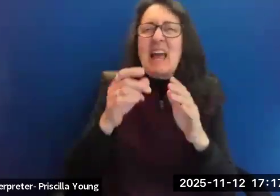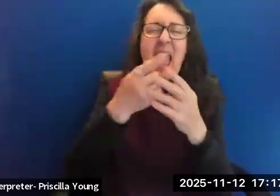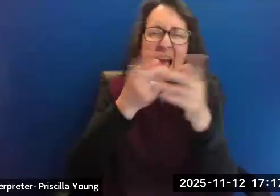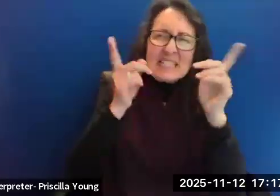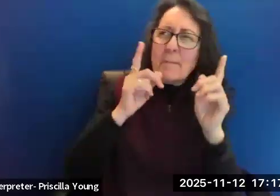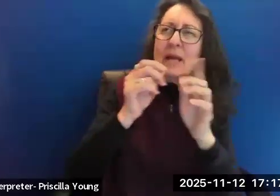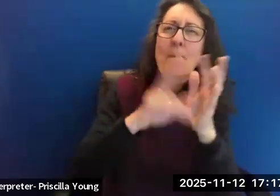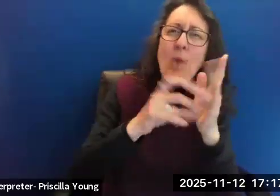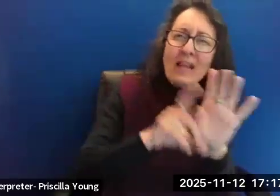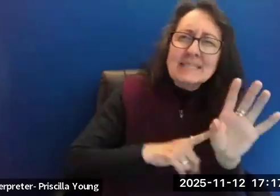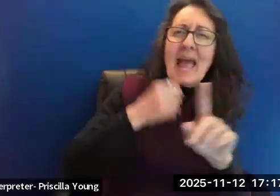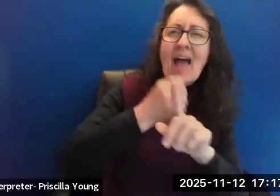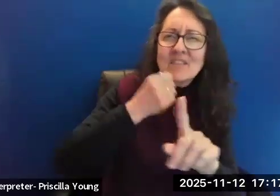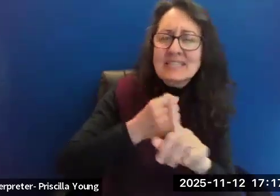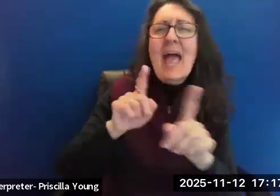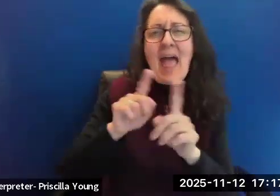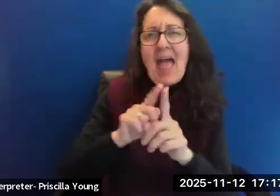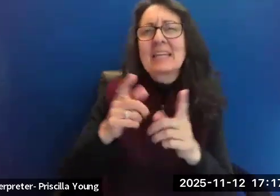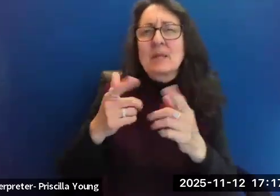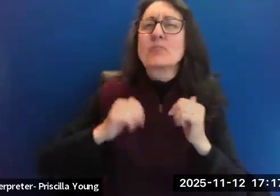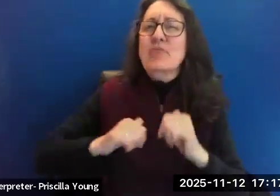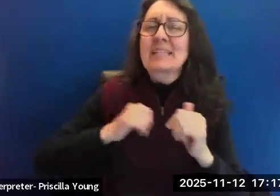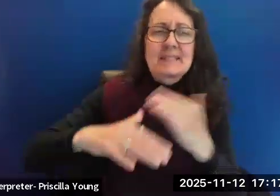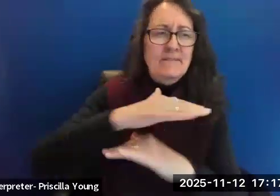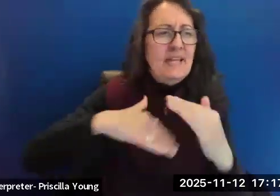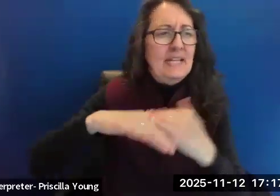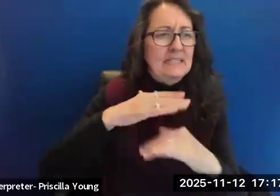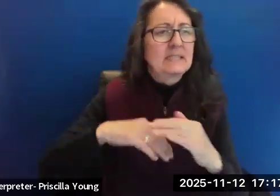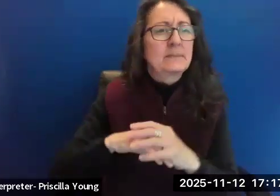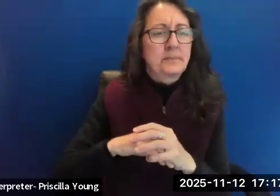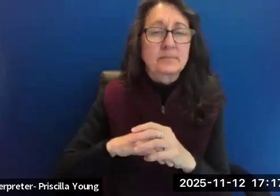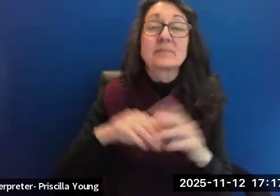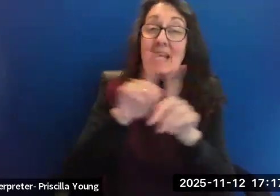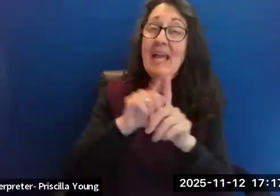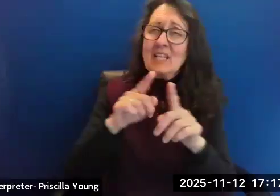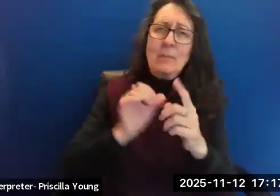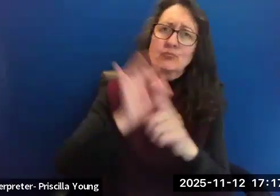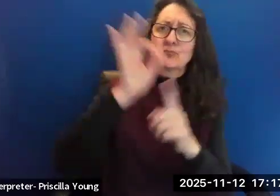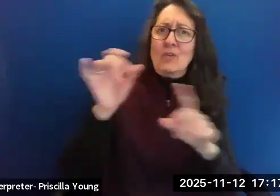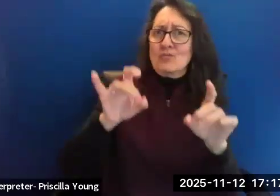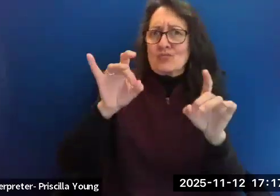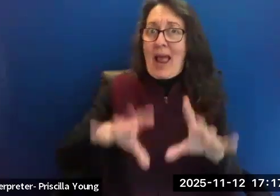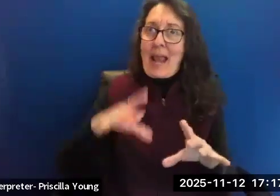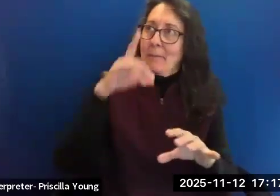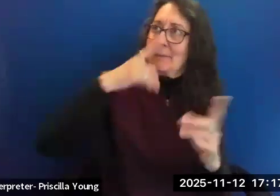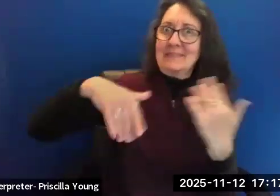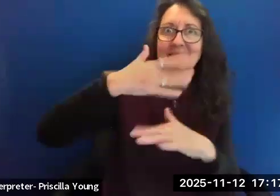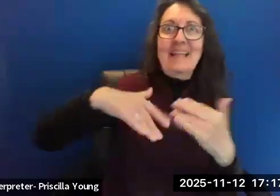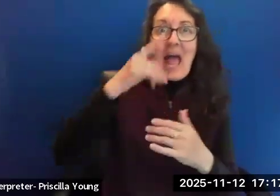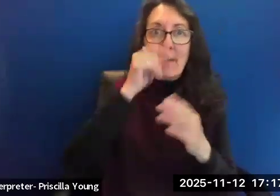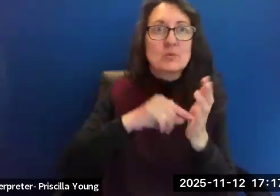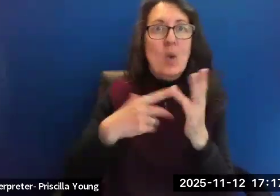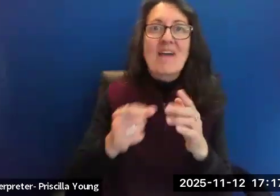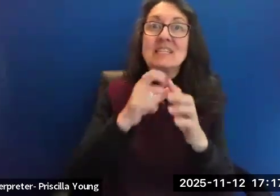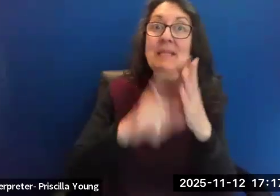and practice fields. And to strengthen Australia's capacity to deliver disability-led and inclusive